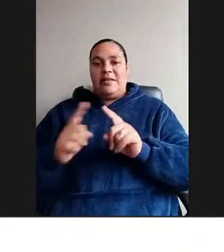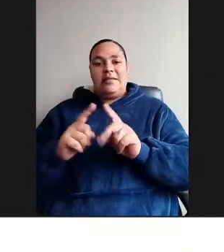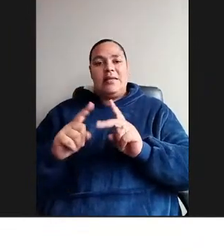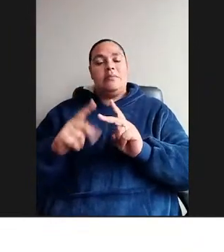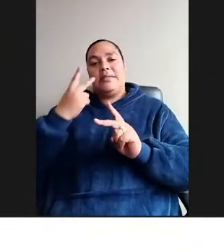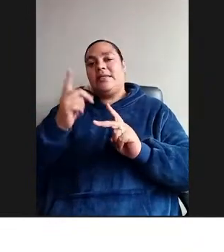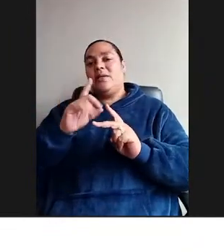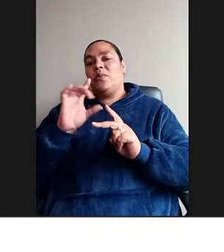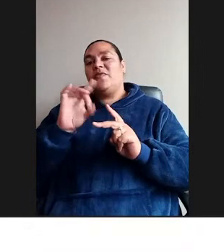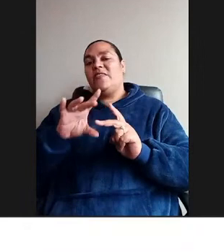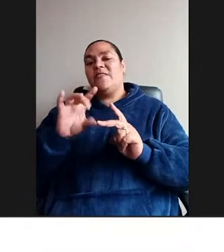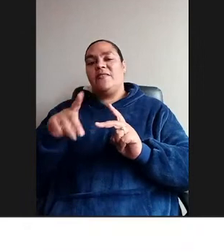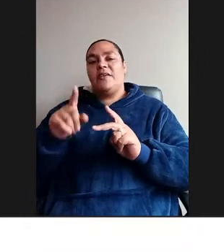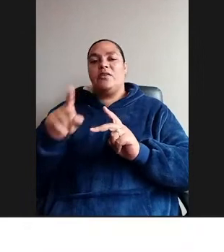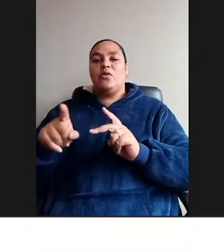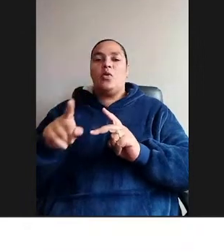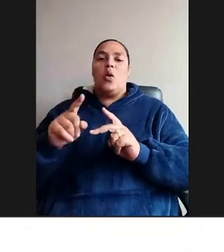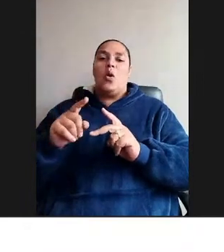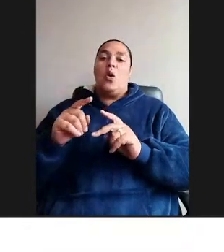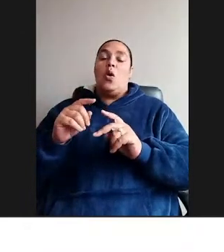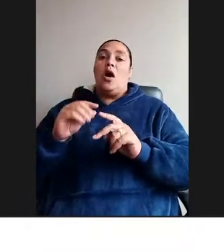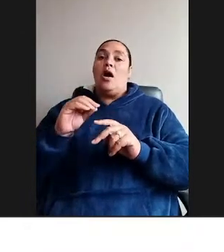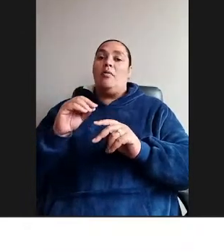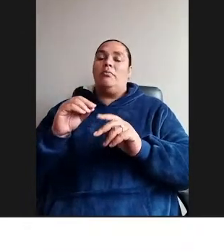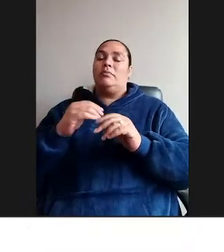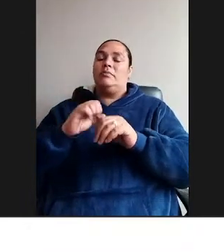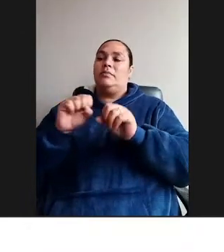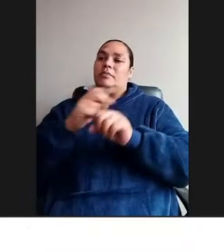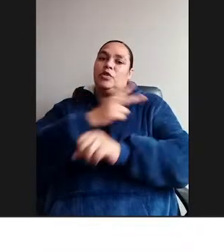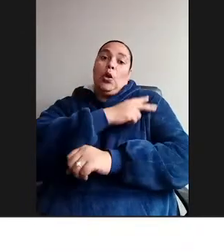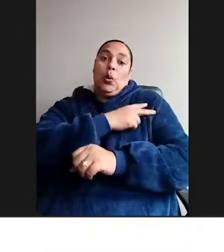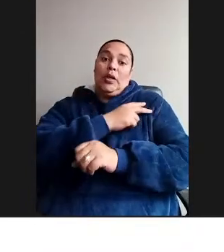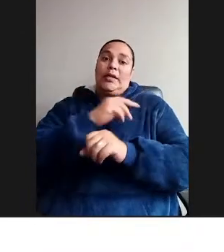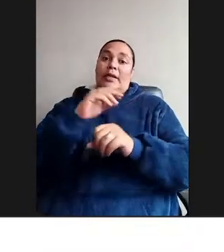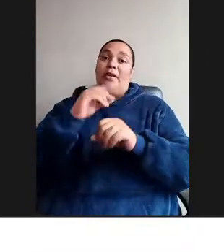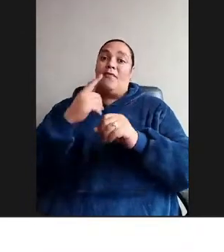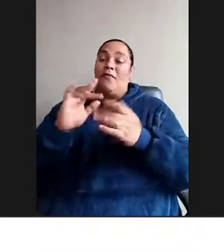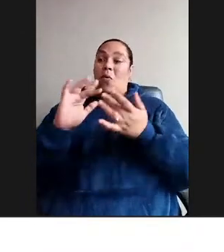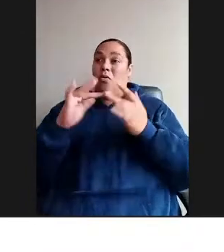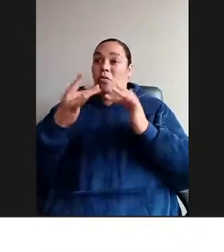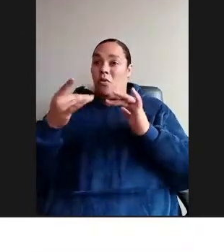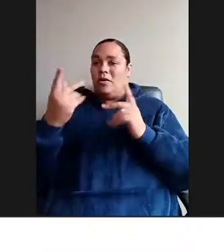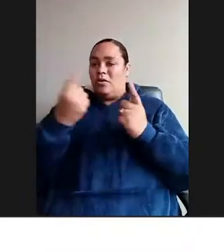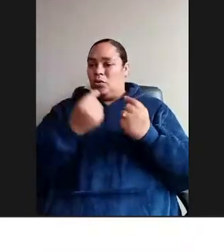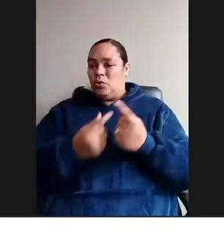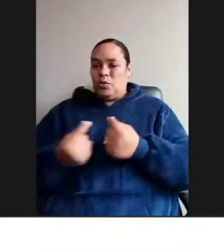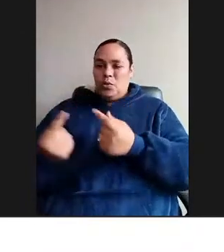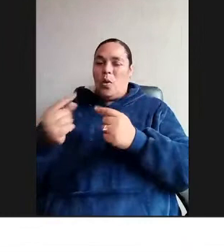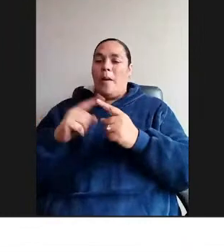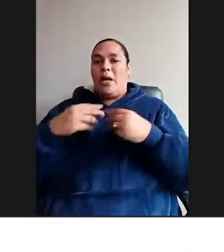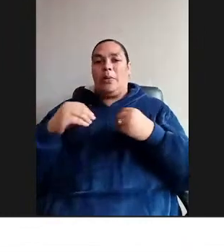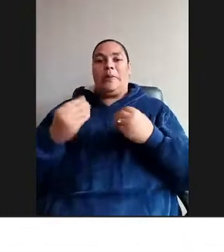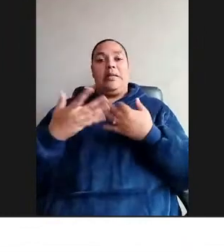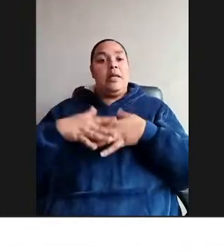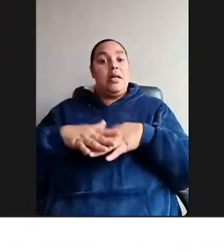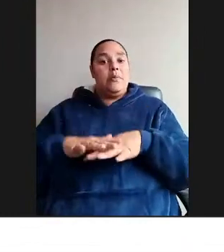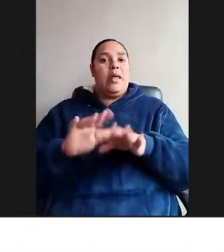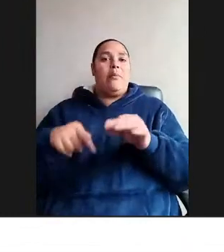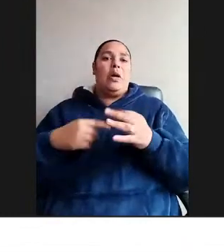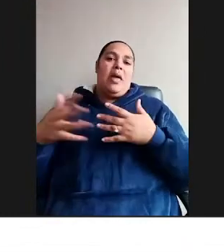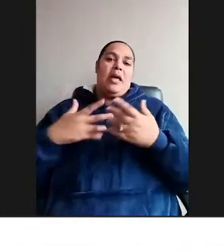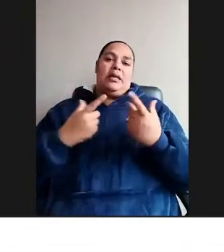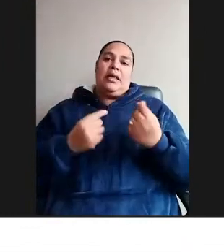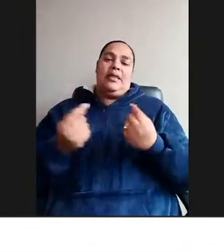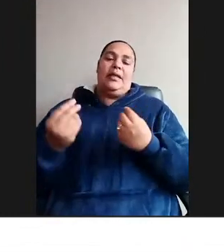our cybersecurity strategy we are still implementing, or the implementation phase, and what matters would still need to be